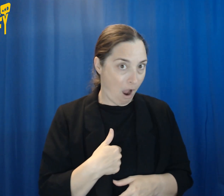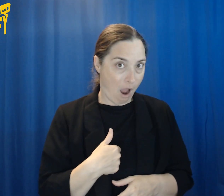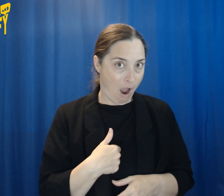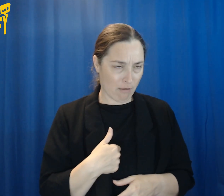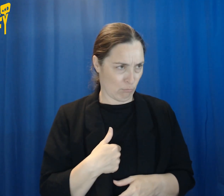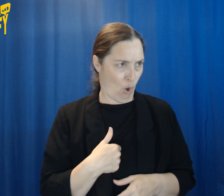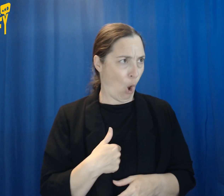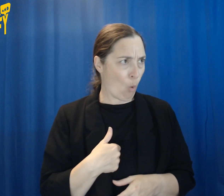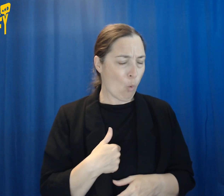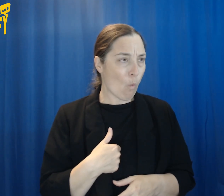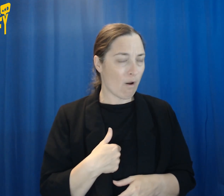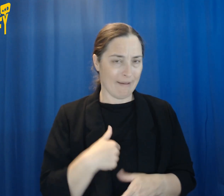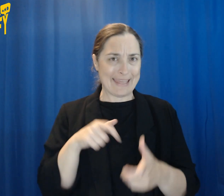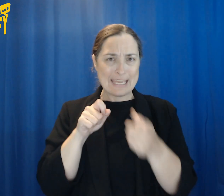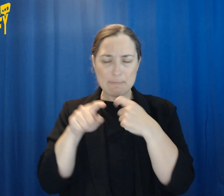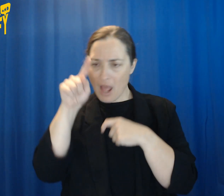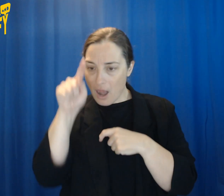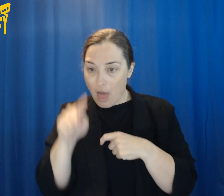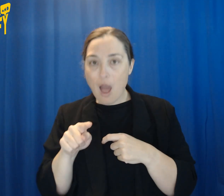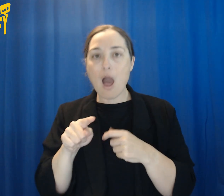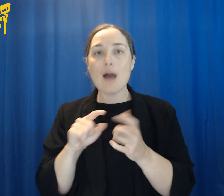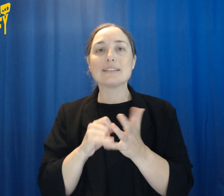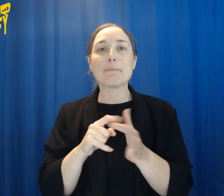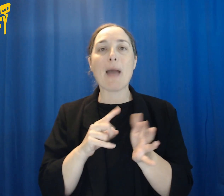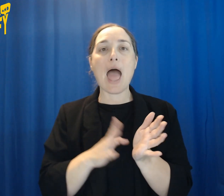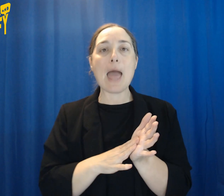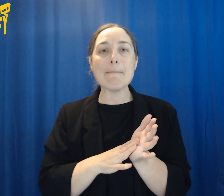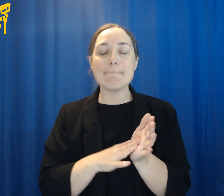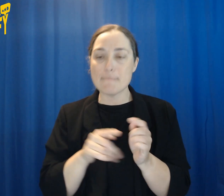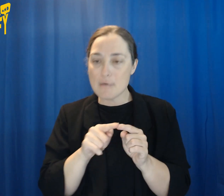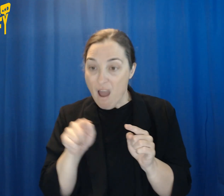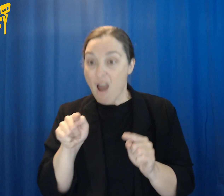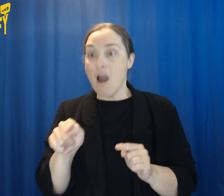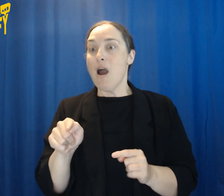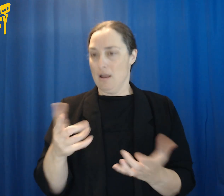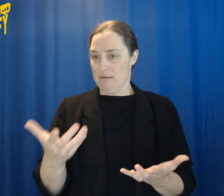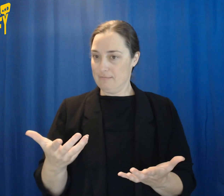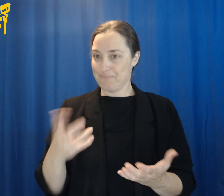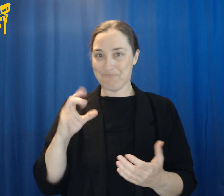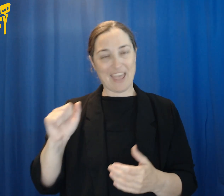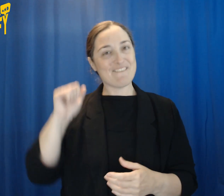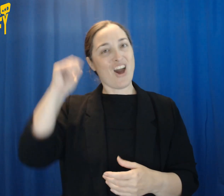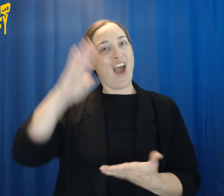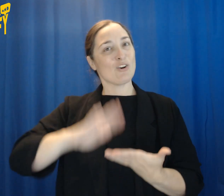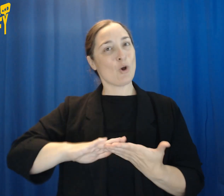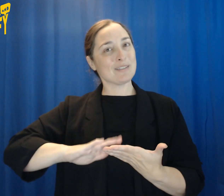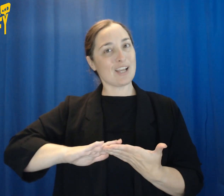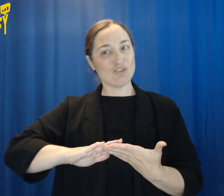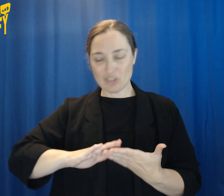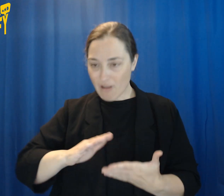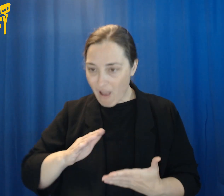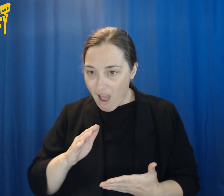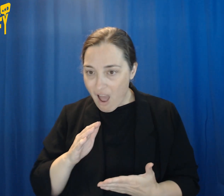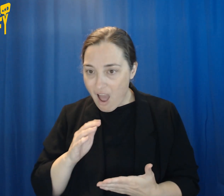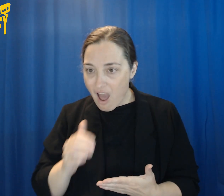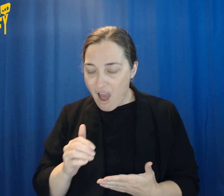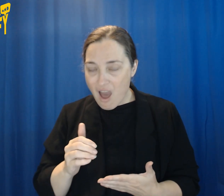spam folder. Sure enough, there was an email telling me that I'd been highly commended. And they were like, the event